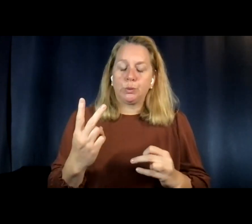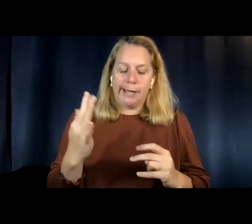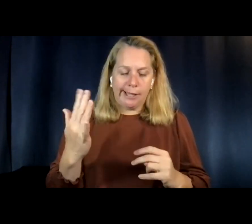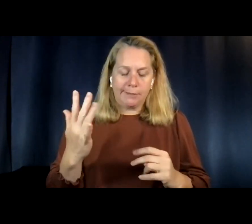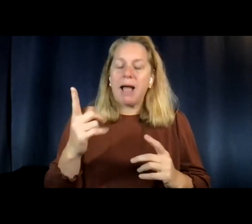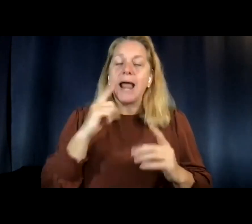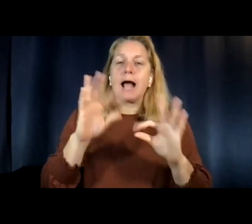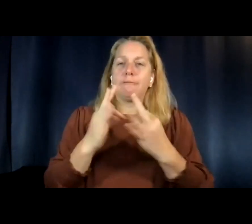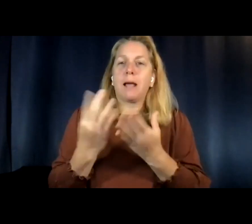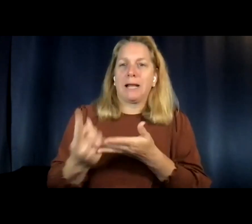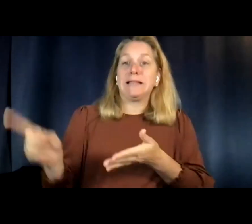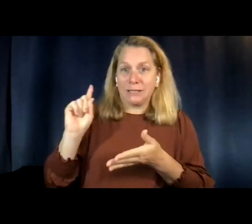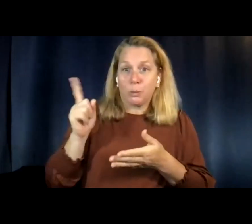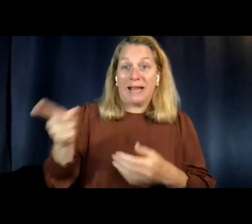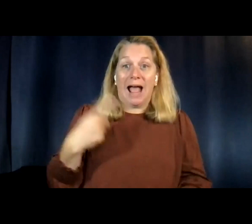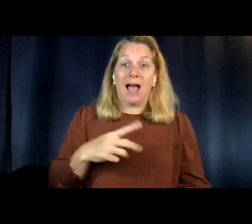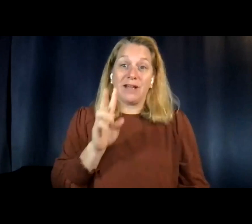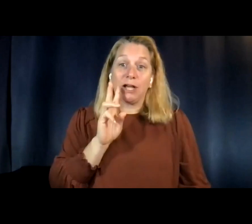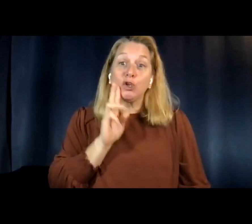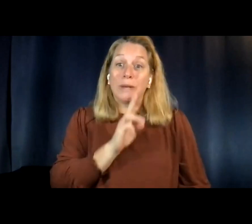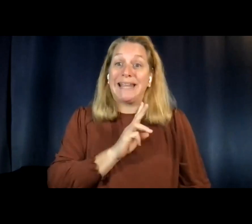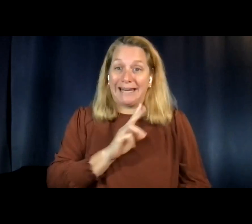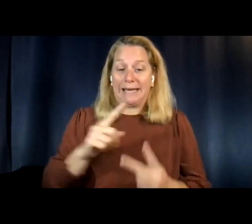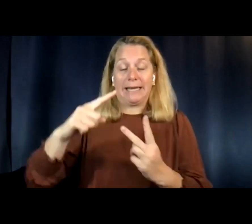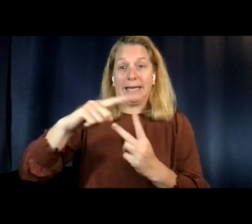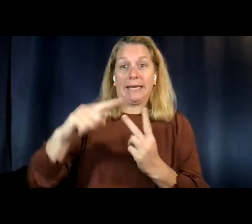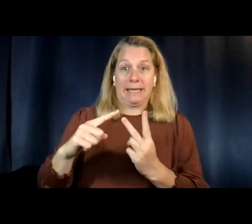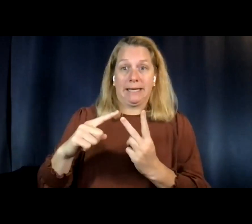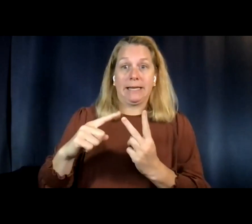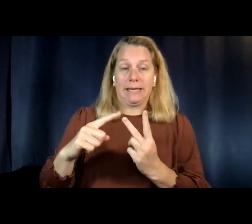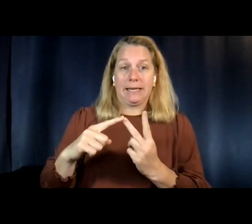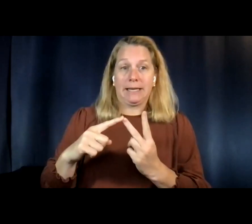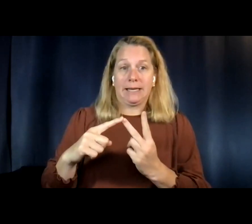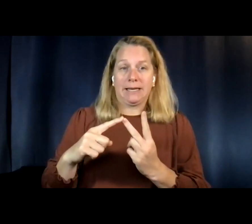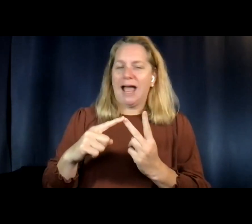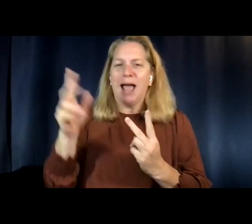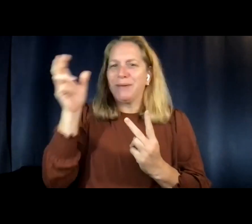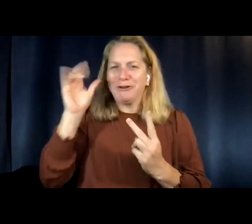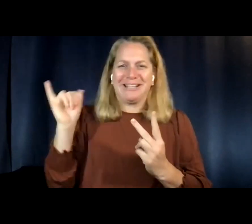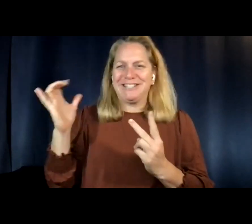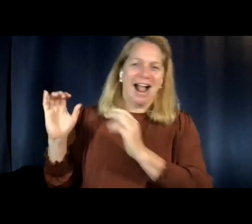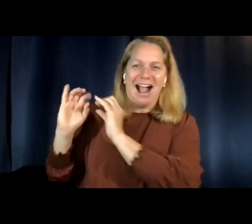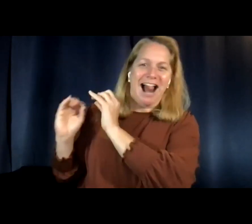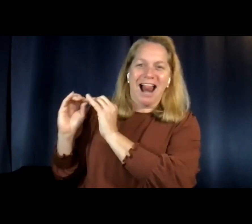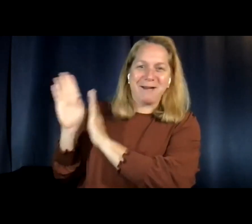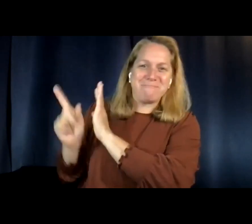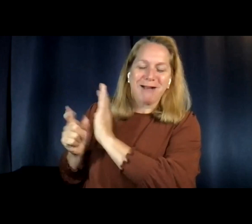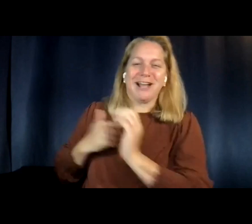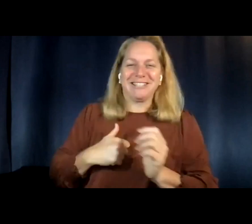family last week who has a twin and sorry, I'm hearing Jack in the background, so it's distracting me.